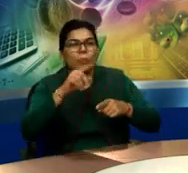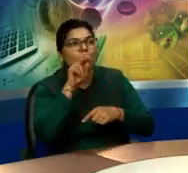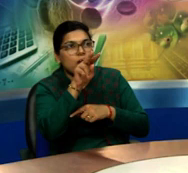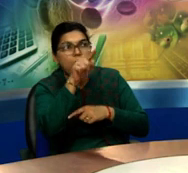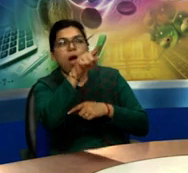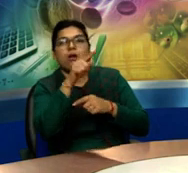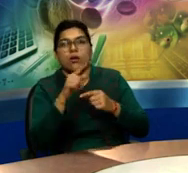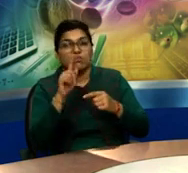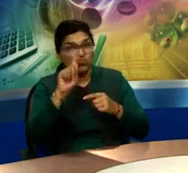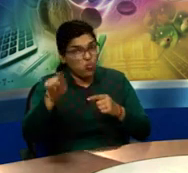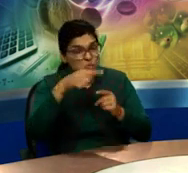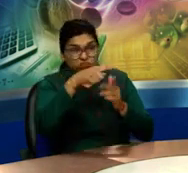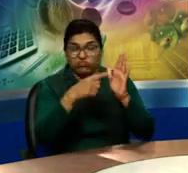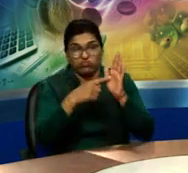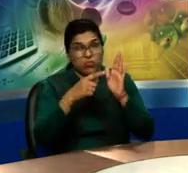TV, news, they watch